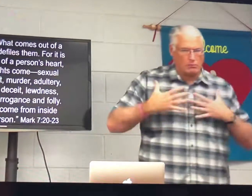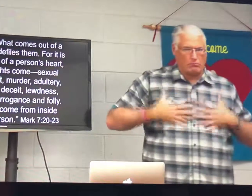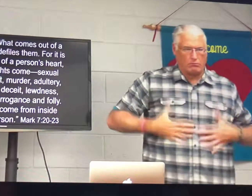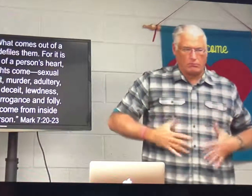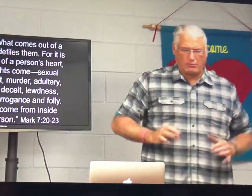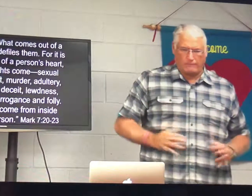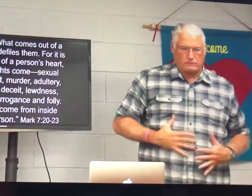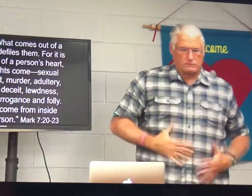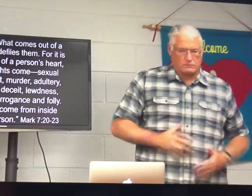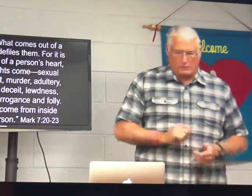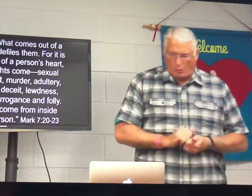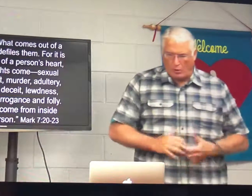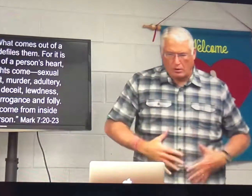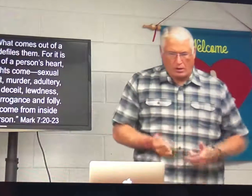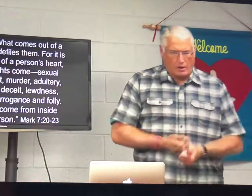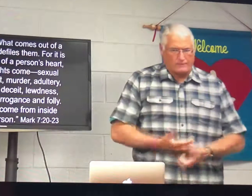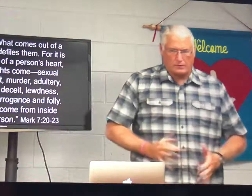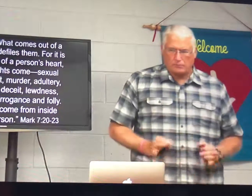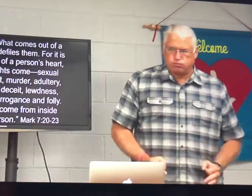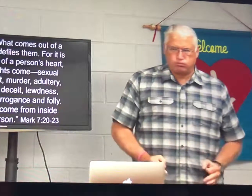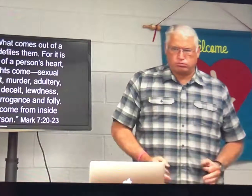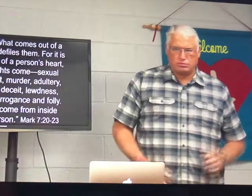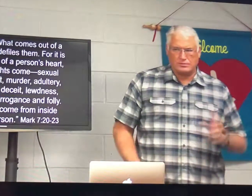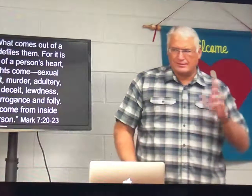get $11,000 in total savings.